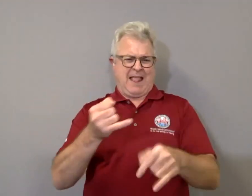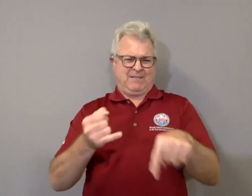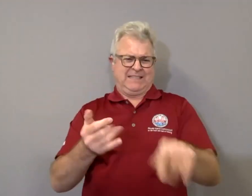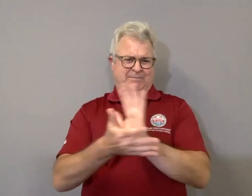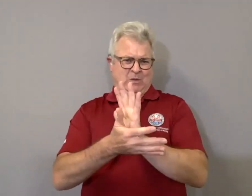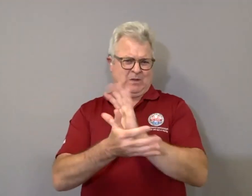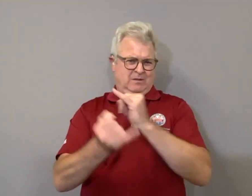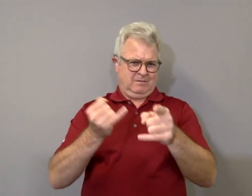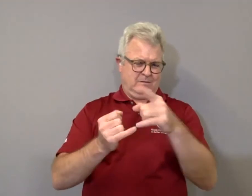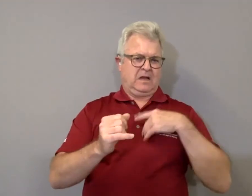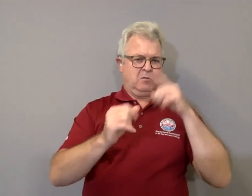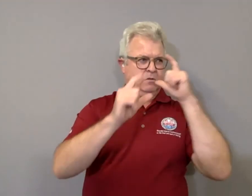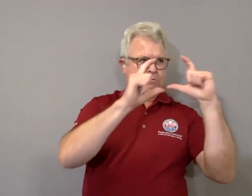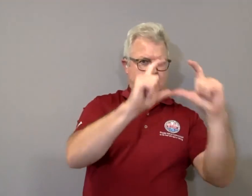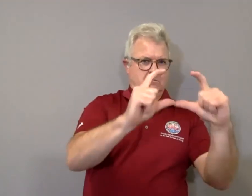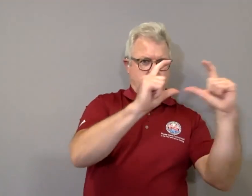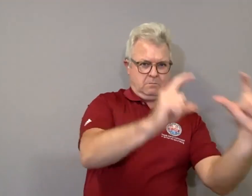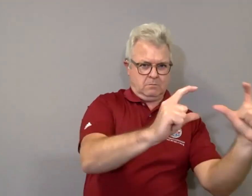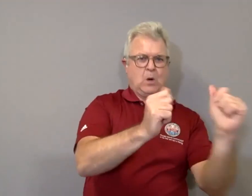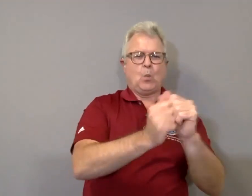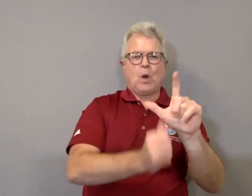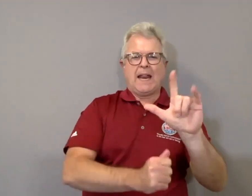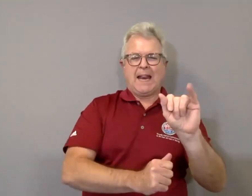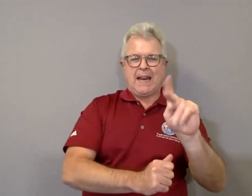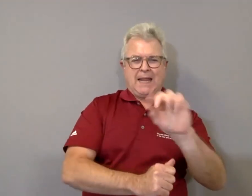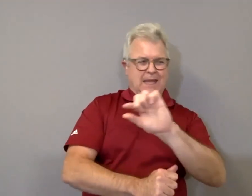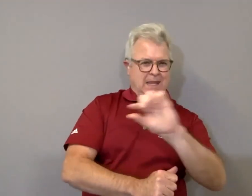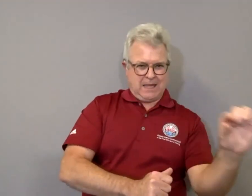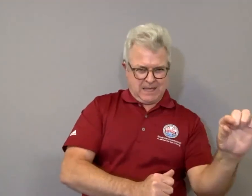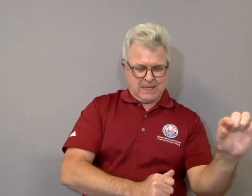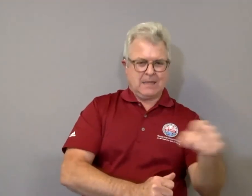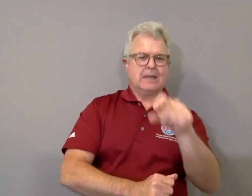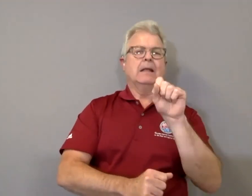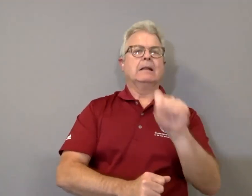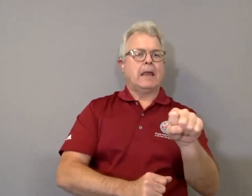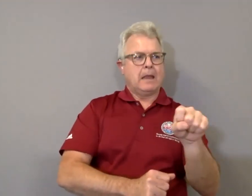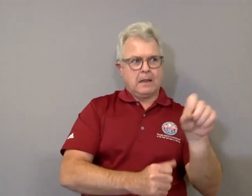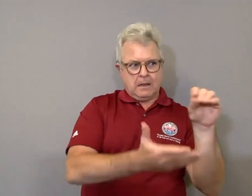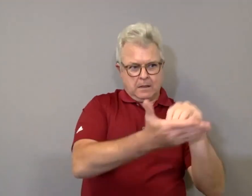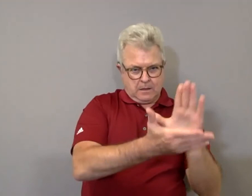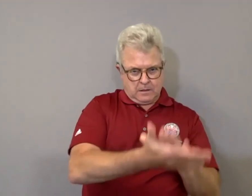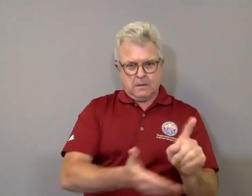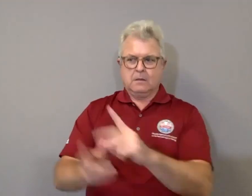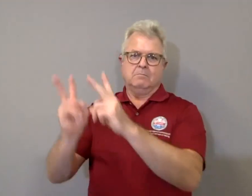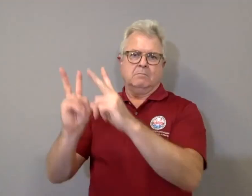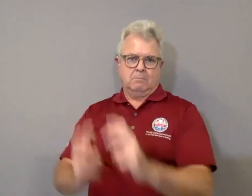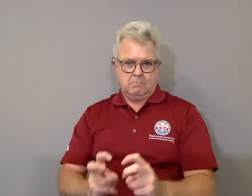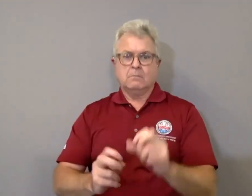I will post both of those right here at the end of the video so that you can see the apps and the links. So that way you